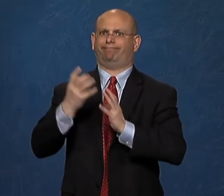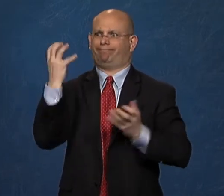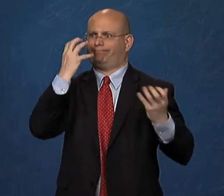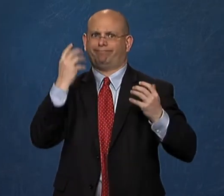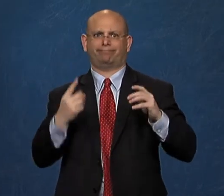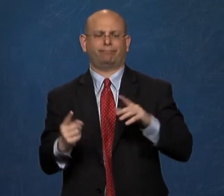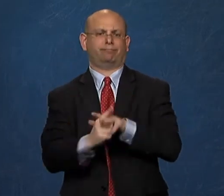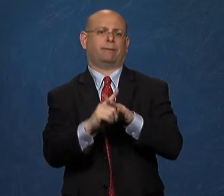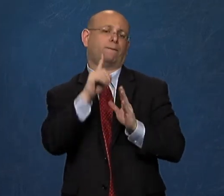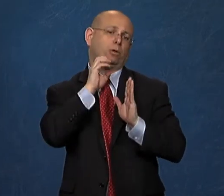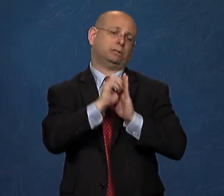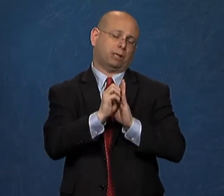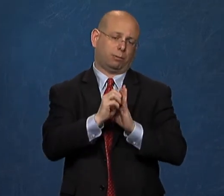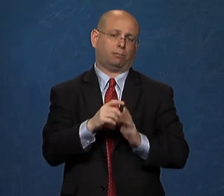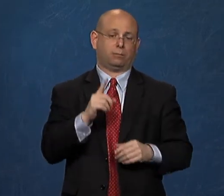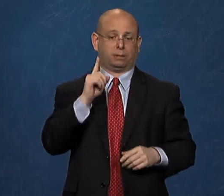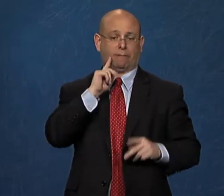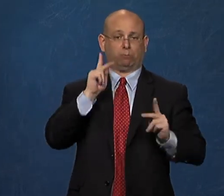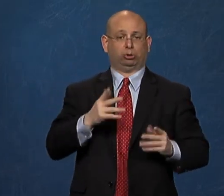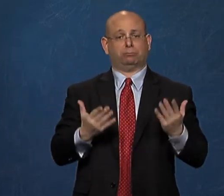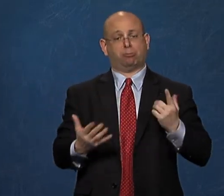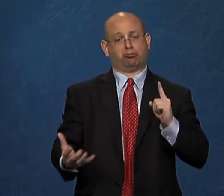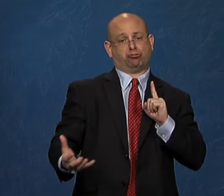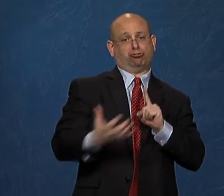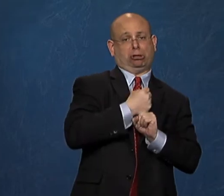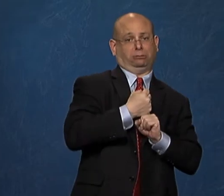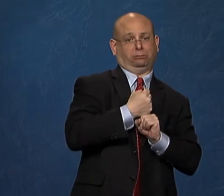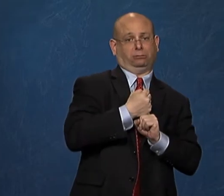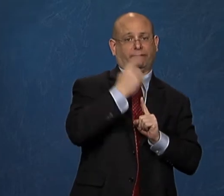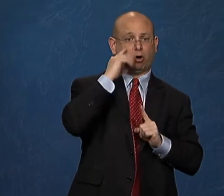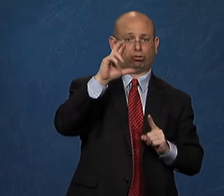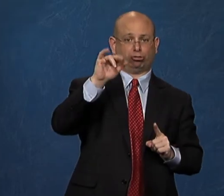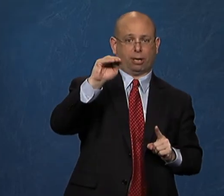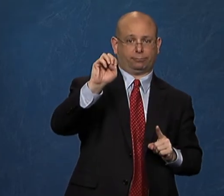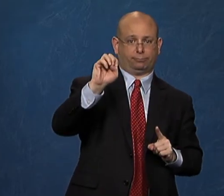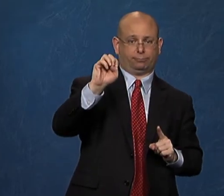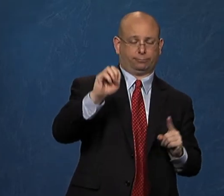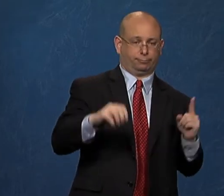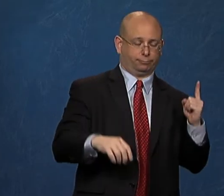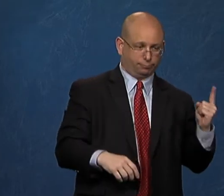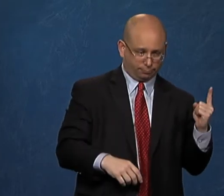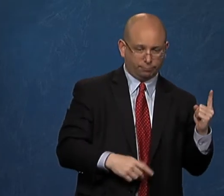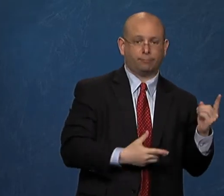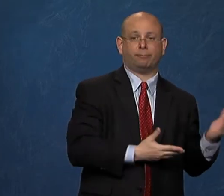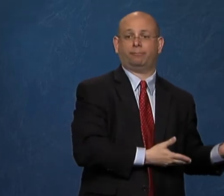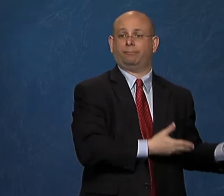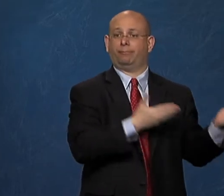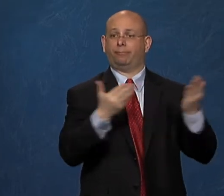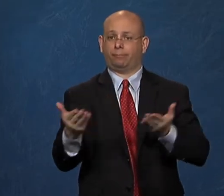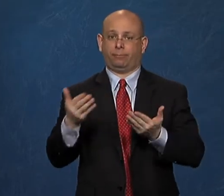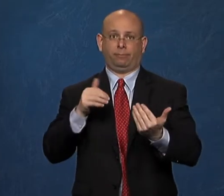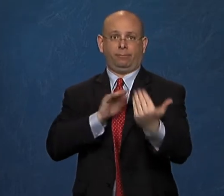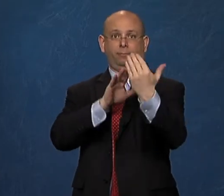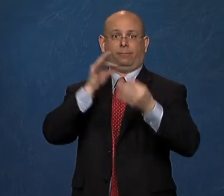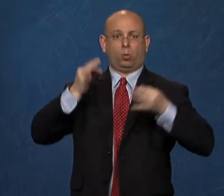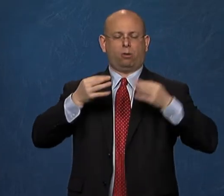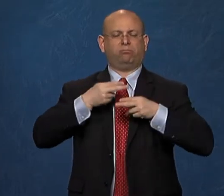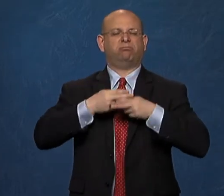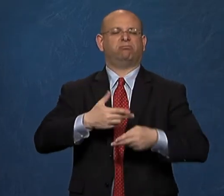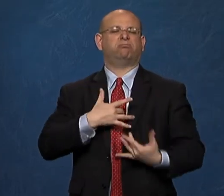for example, has been arrested for a crime, and they're taken from that point into court for an arraignment hearing. This is their